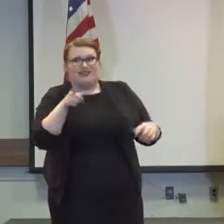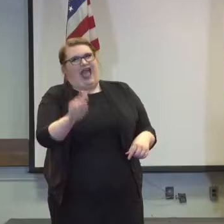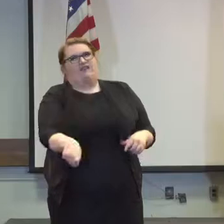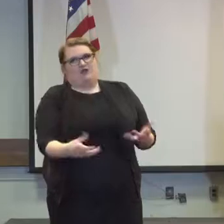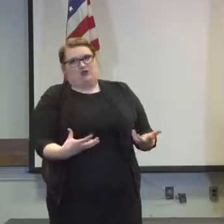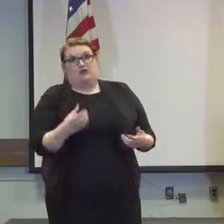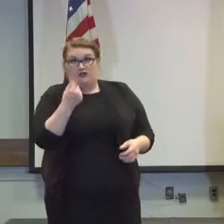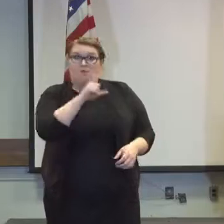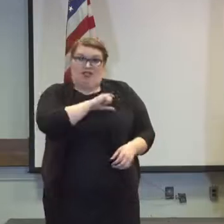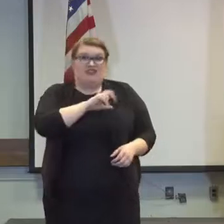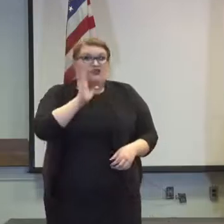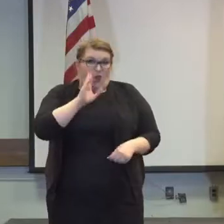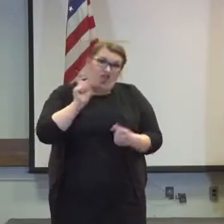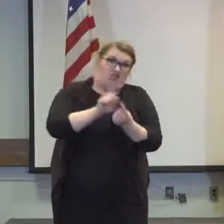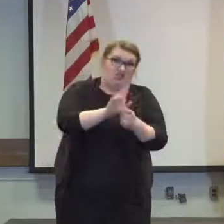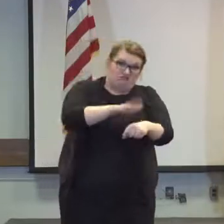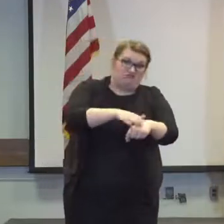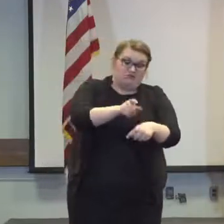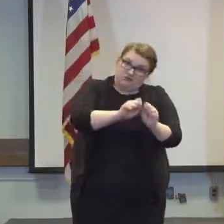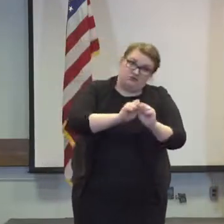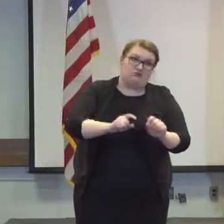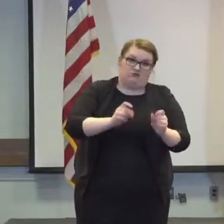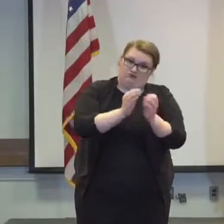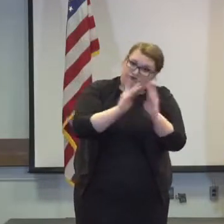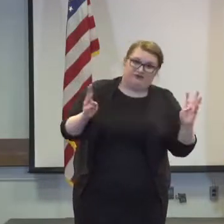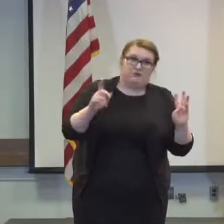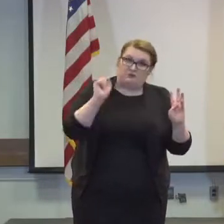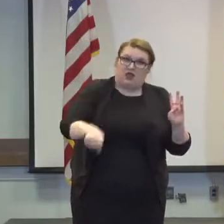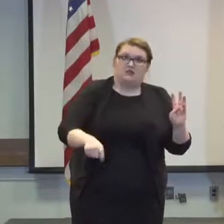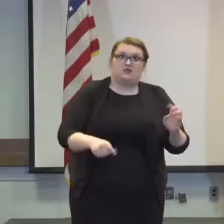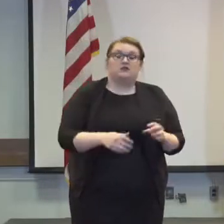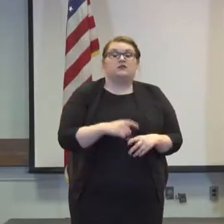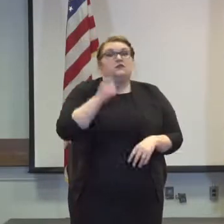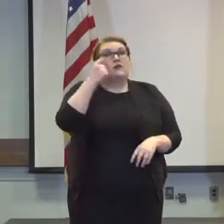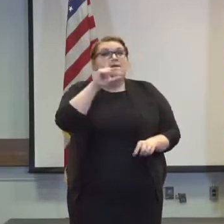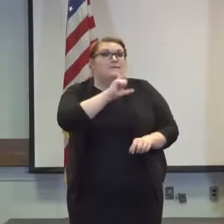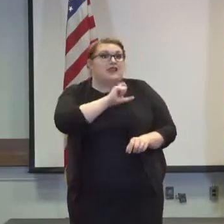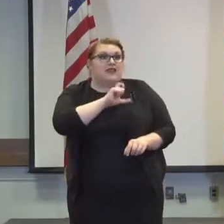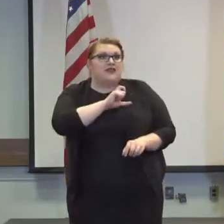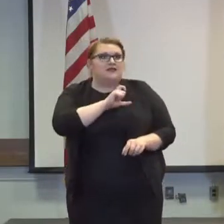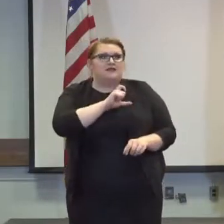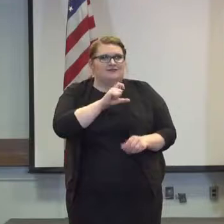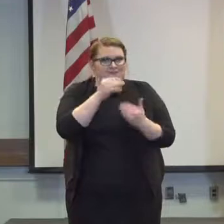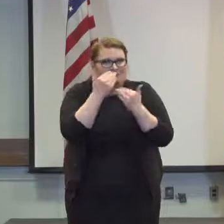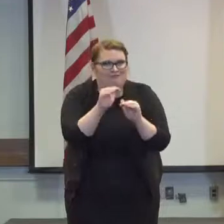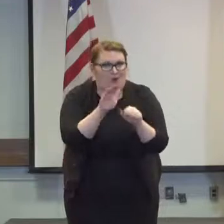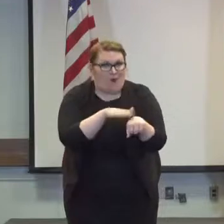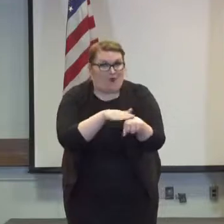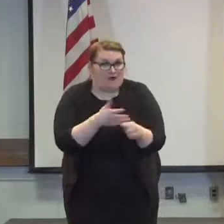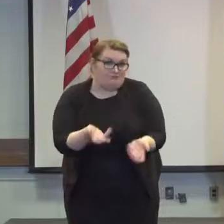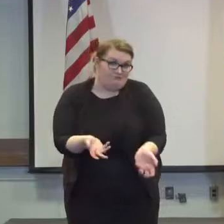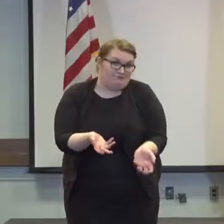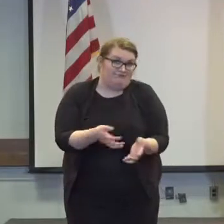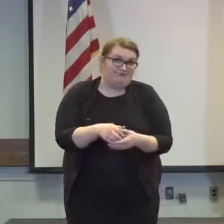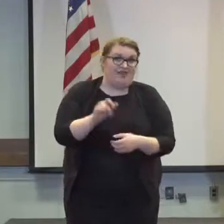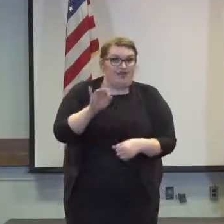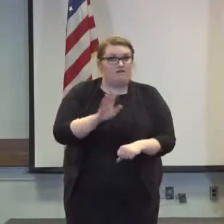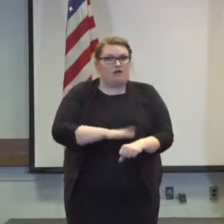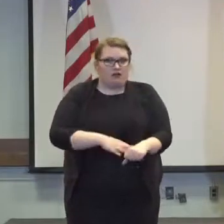the police will tell you to break up, but the police will only give so many warnings. And if they